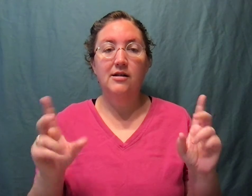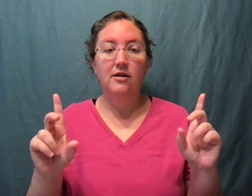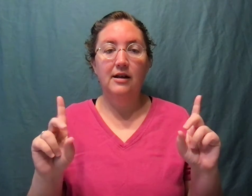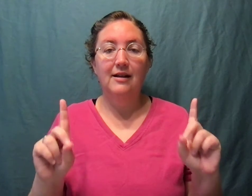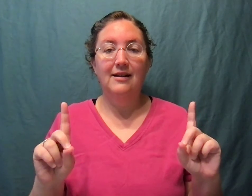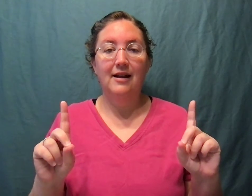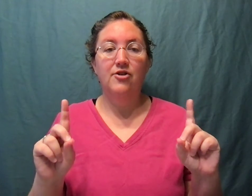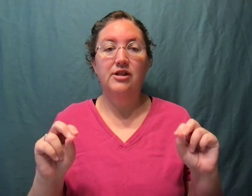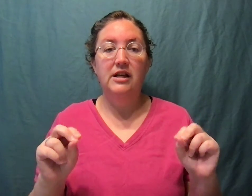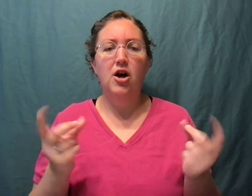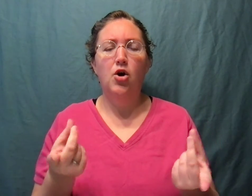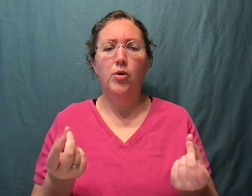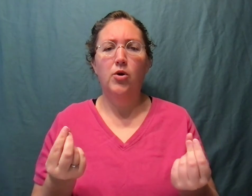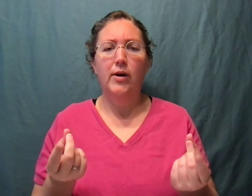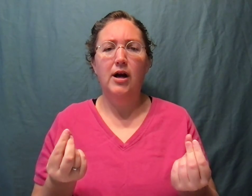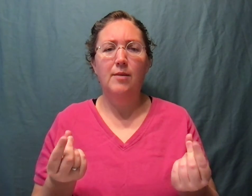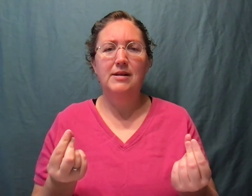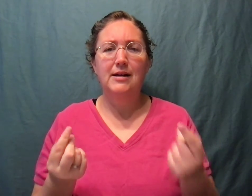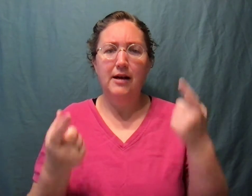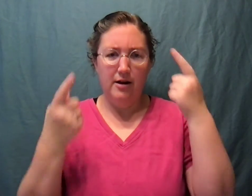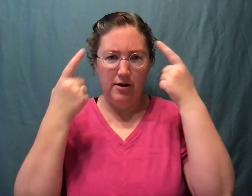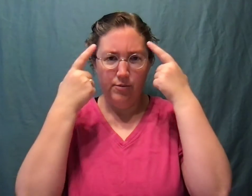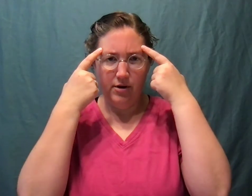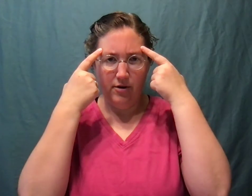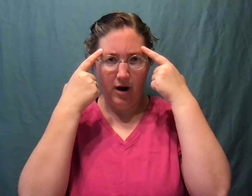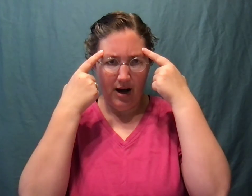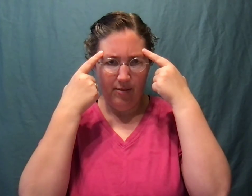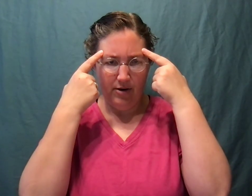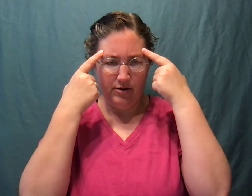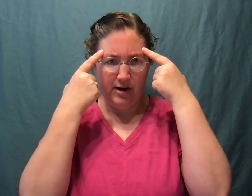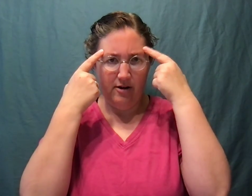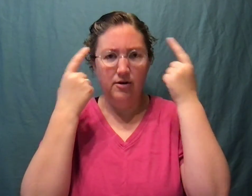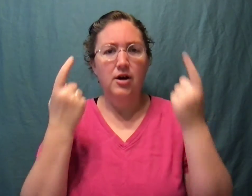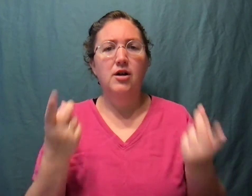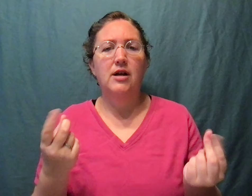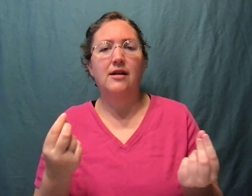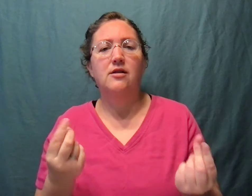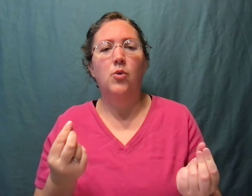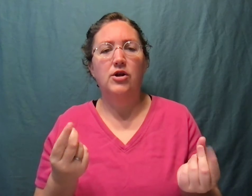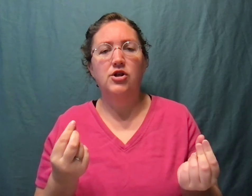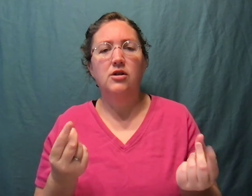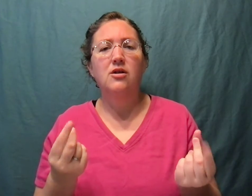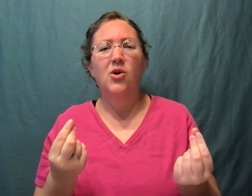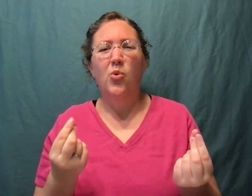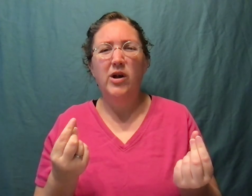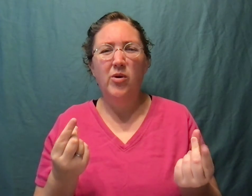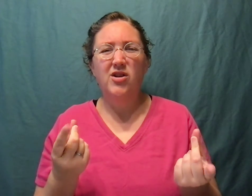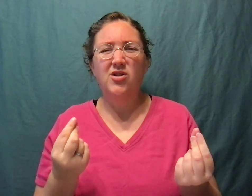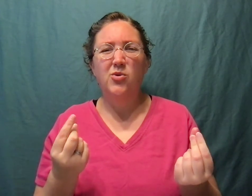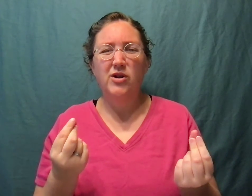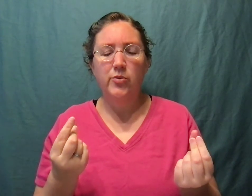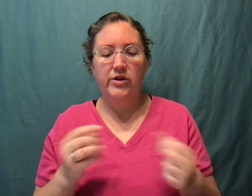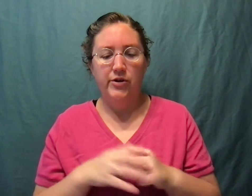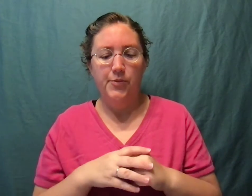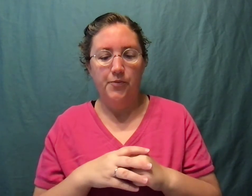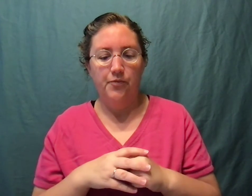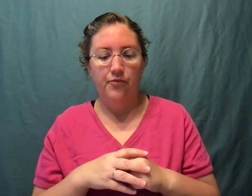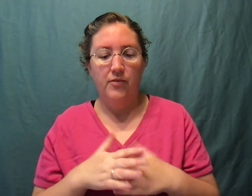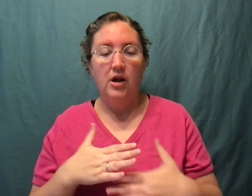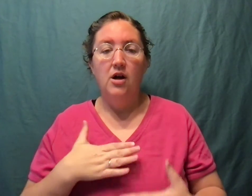looking like the letters D-O real quick, upside down, and you put your eyebrows down to ask the question. What do you want to do? What should we do?